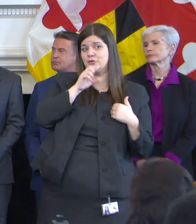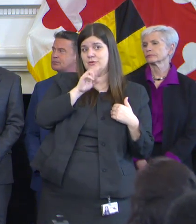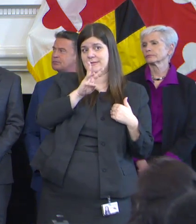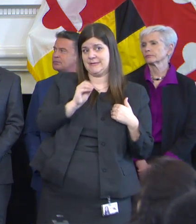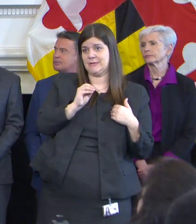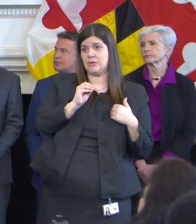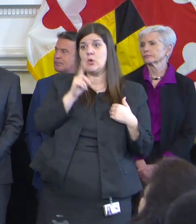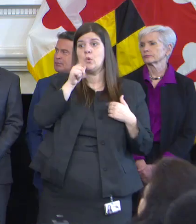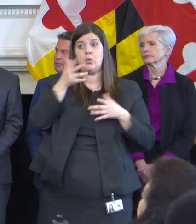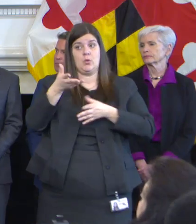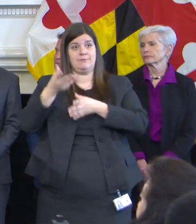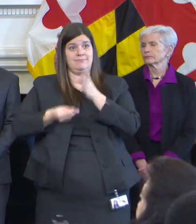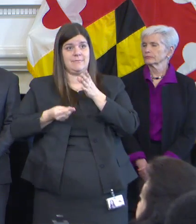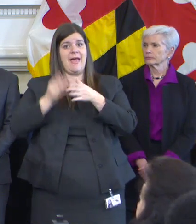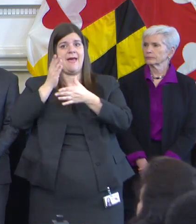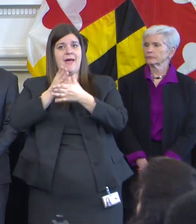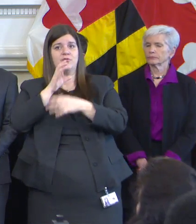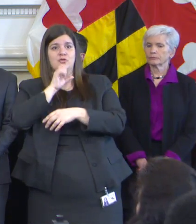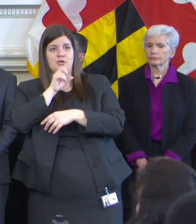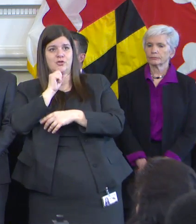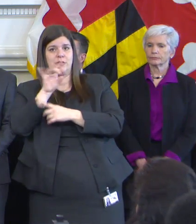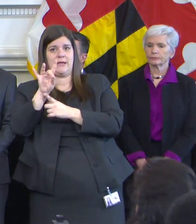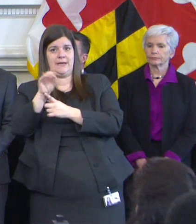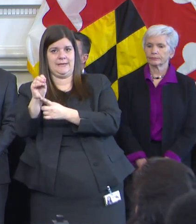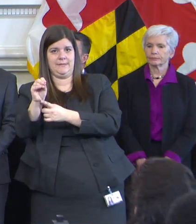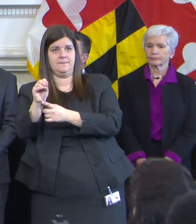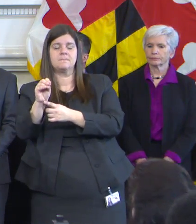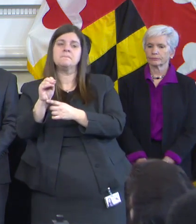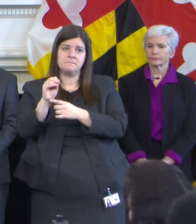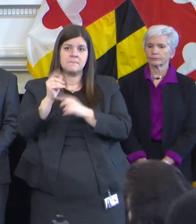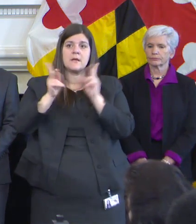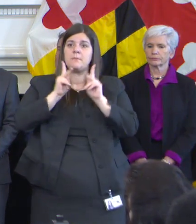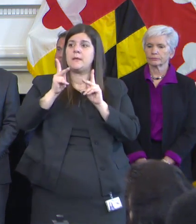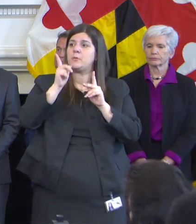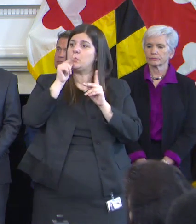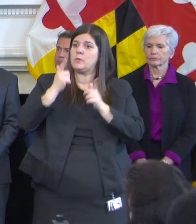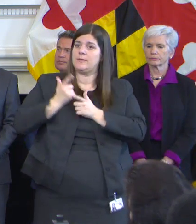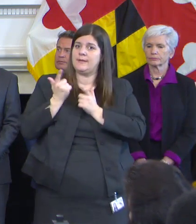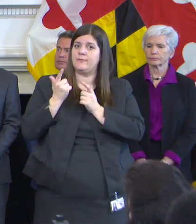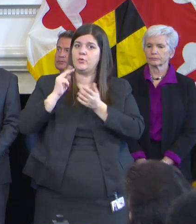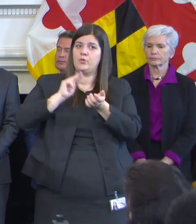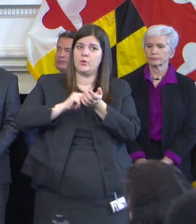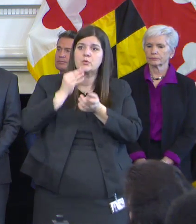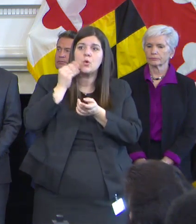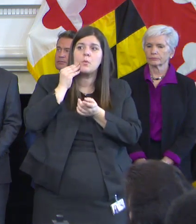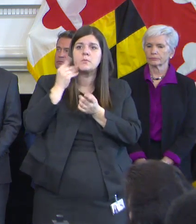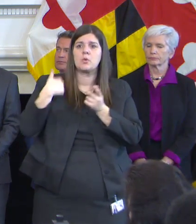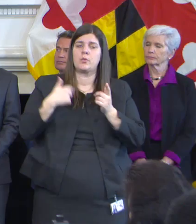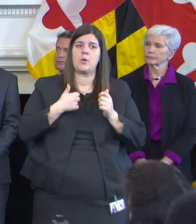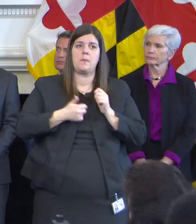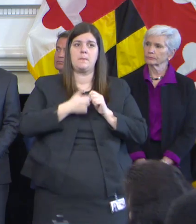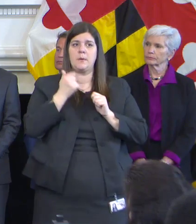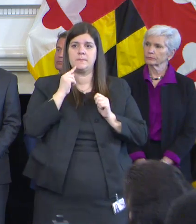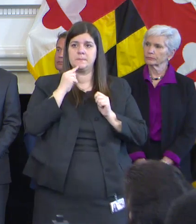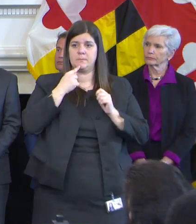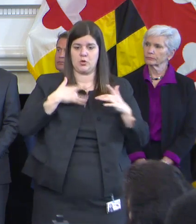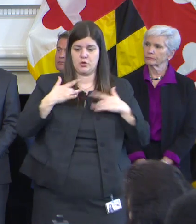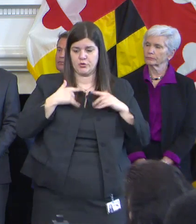are in nursing homes are the ones we're most concerned about. And people that are, if you're at home, if you're taking care of an older